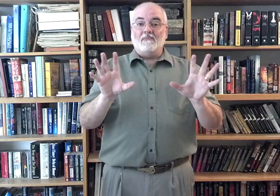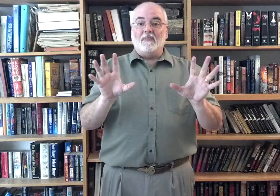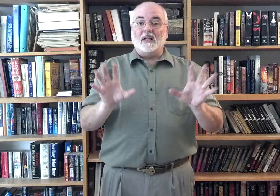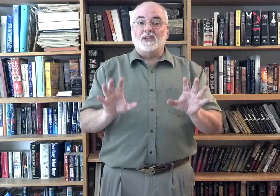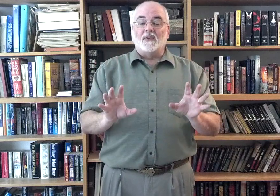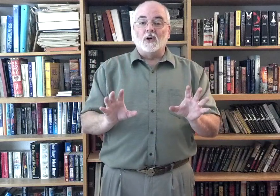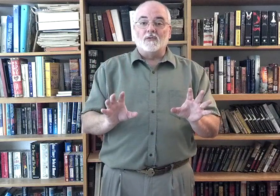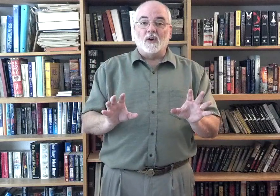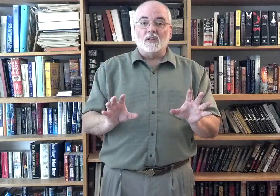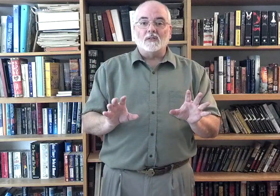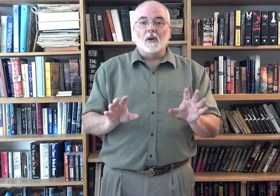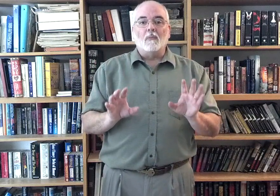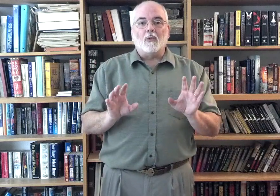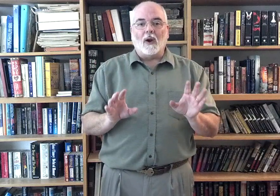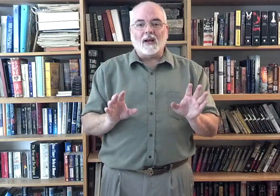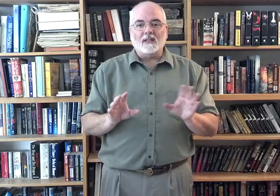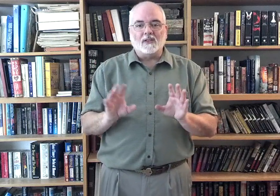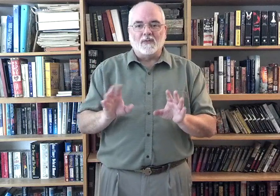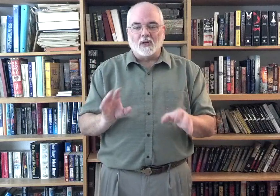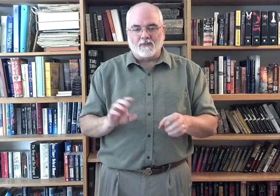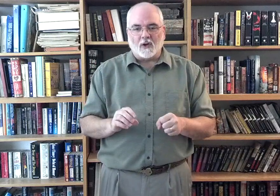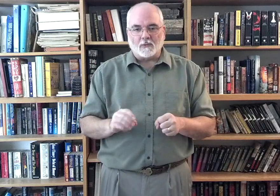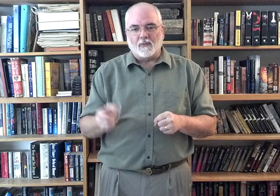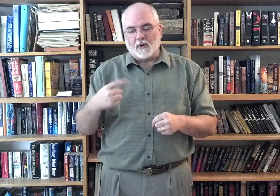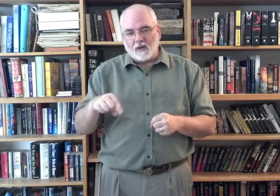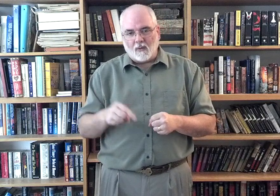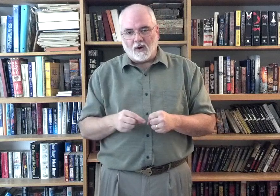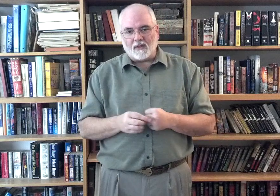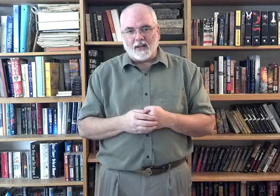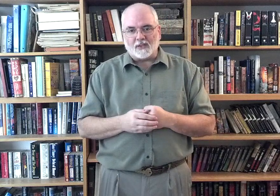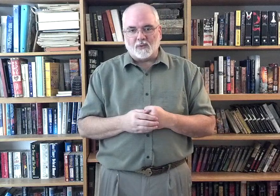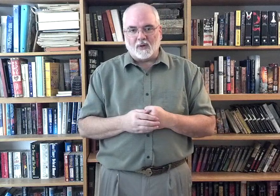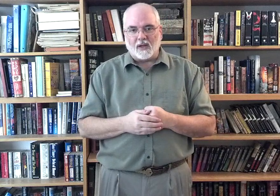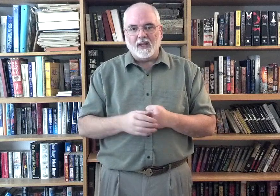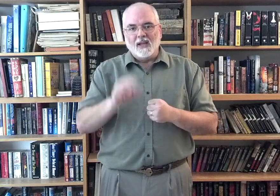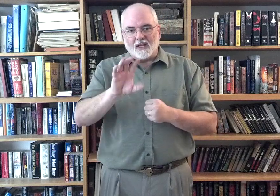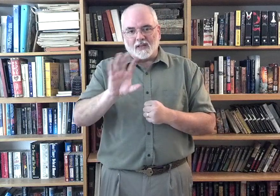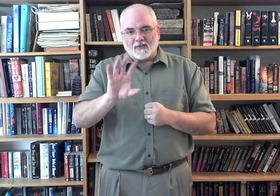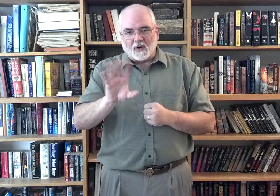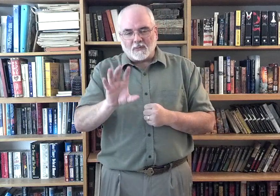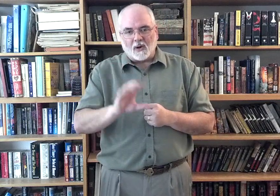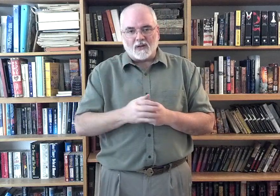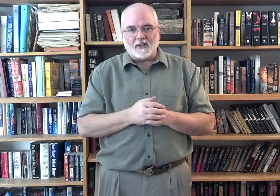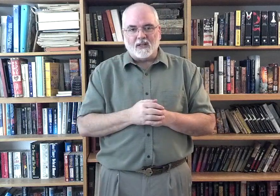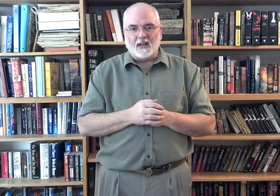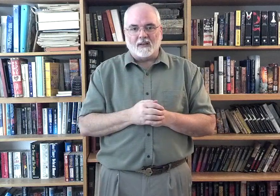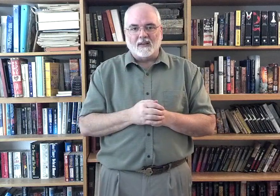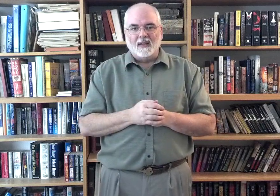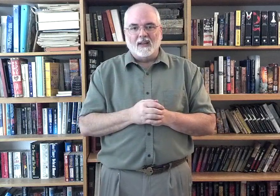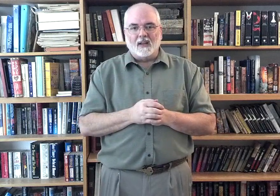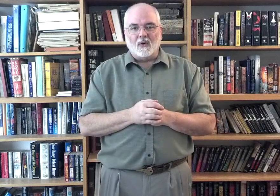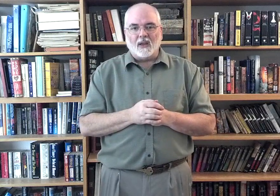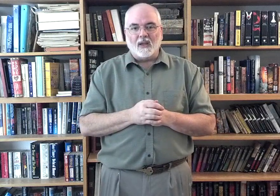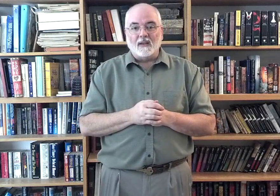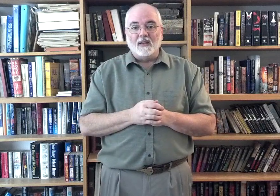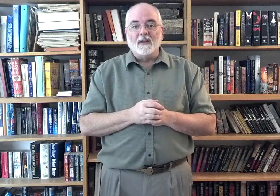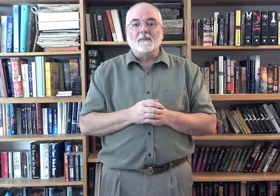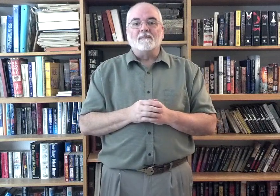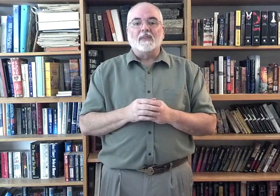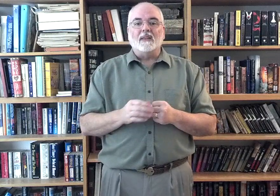That's the first verse. Practice the first verse before you go on to the next one, okay? Get the first part of it done, okay? The